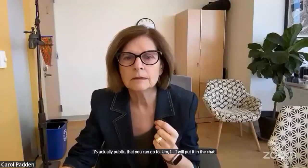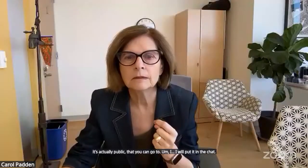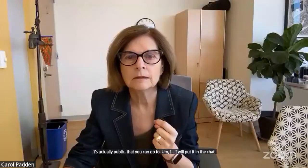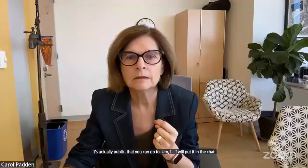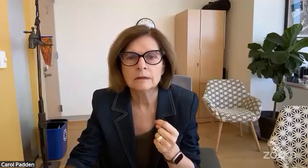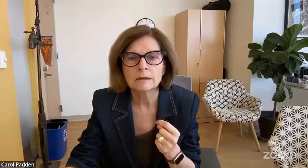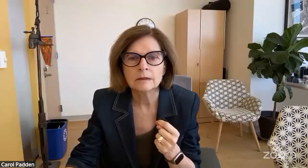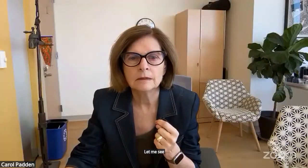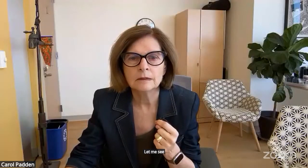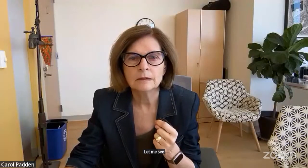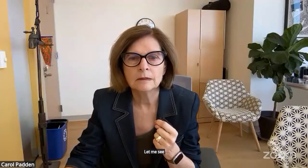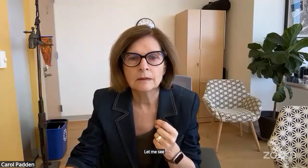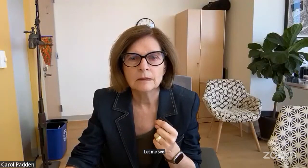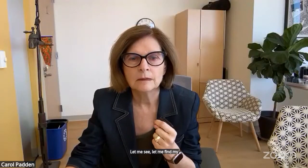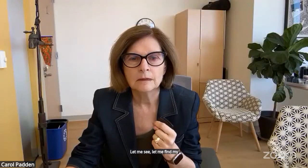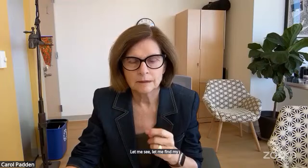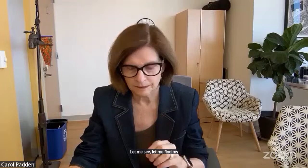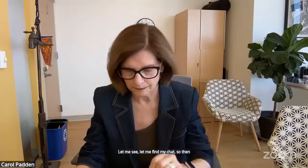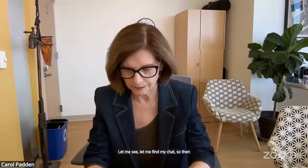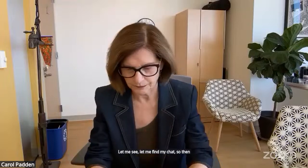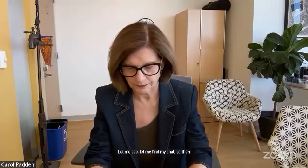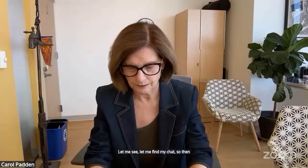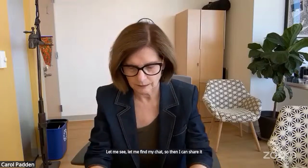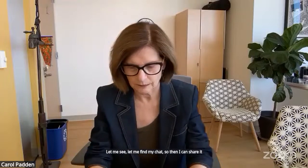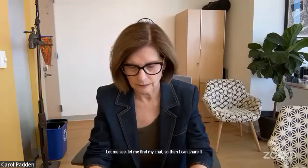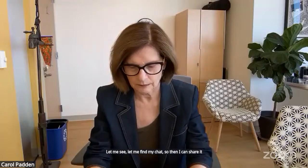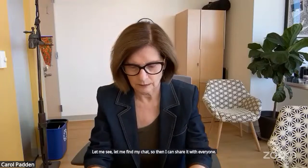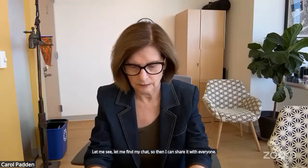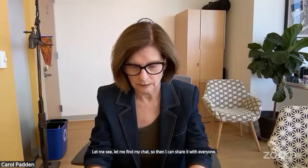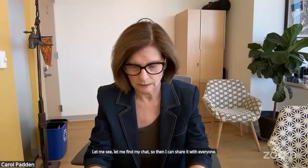Let me see. Let me find my chat so then I can share it with everyone.